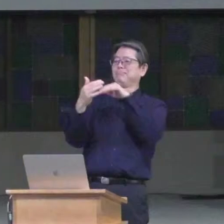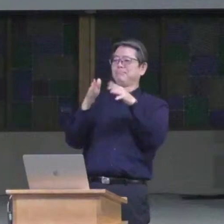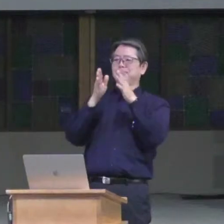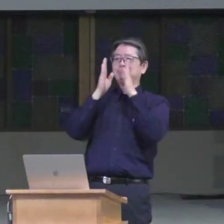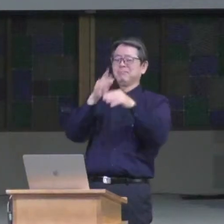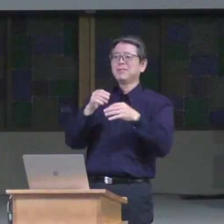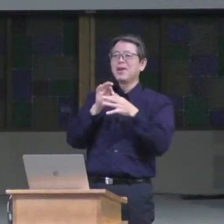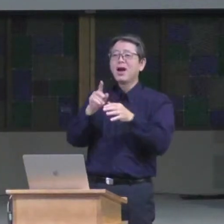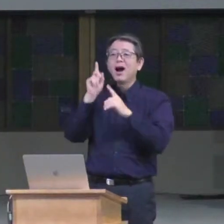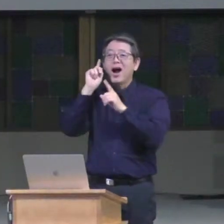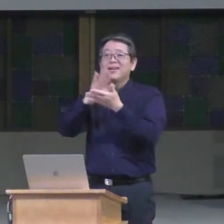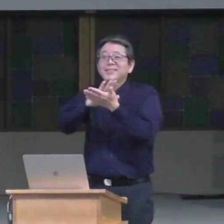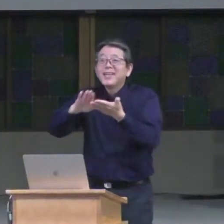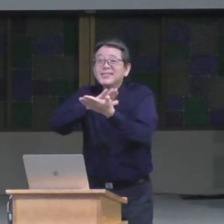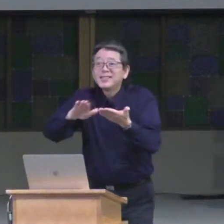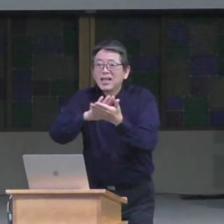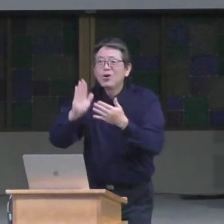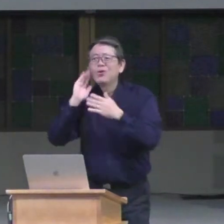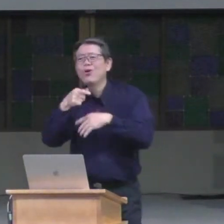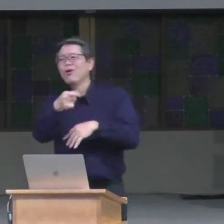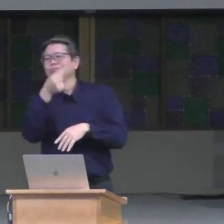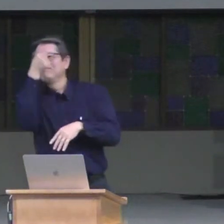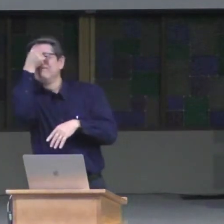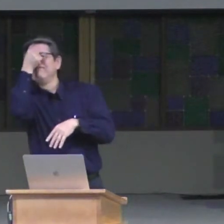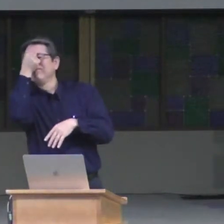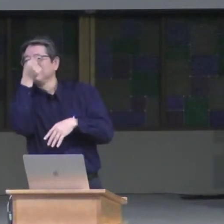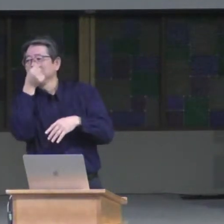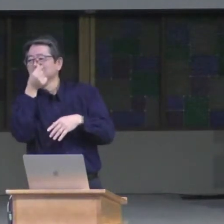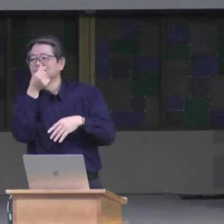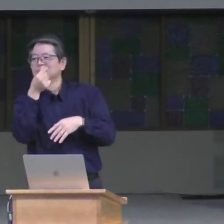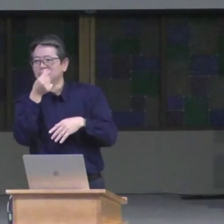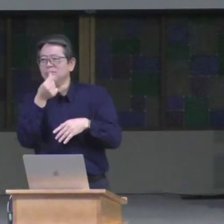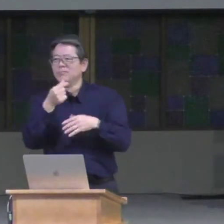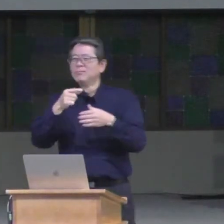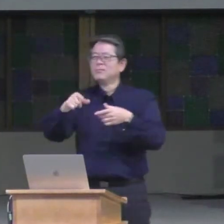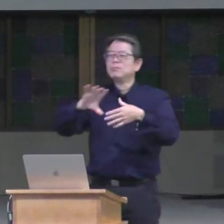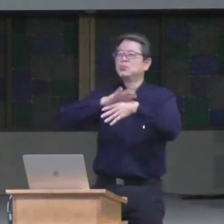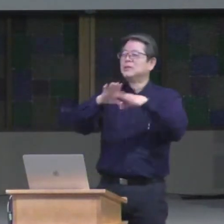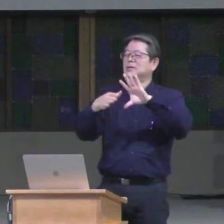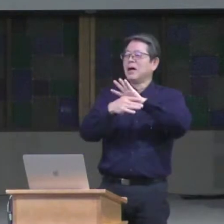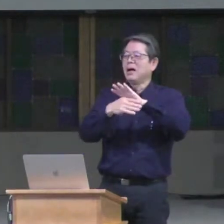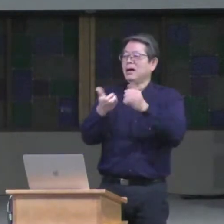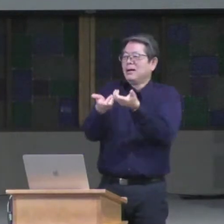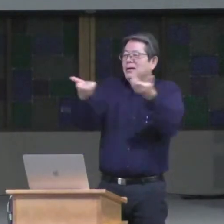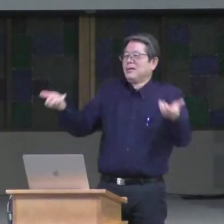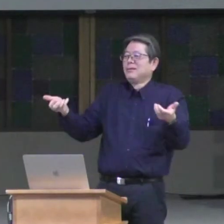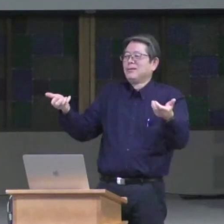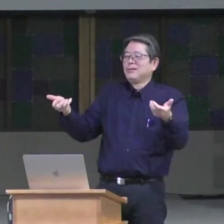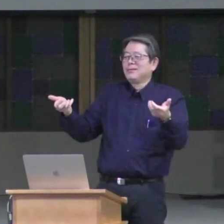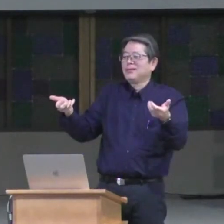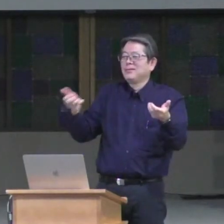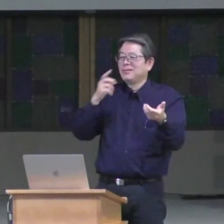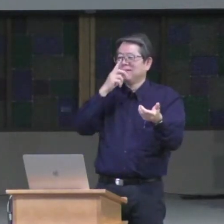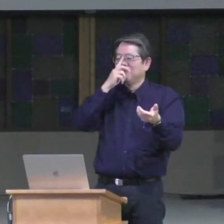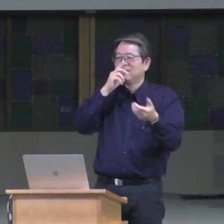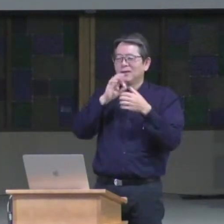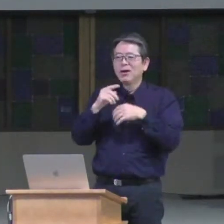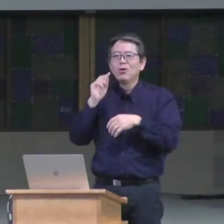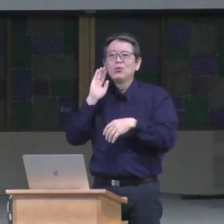sit, then you can talk. And for hearing people, it's beautiful. For deaf people, it's just in the way. So there's a difference